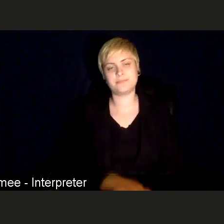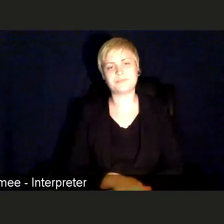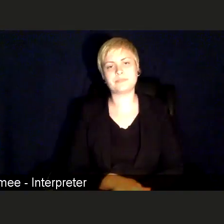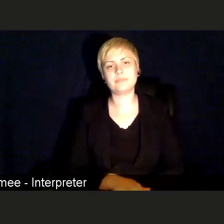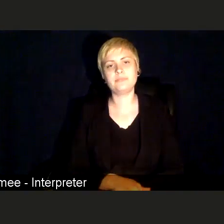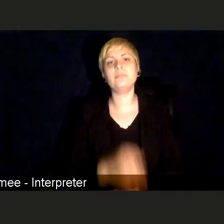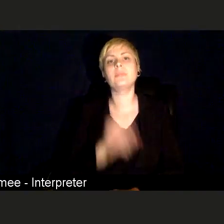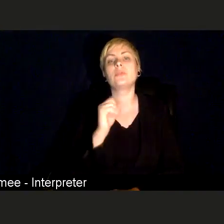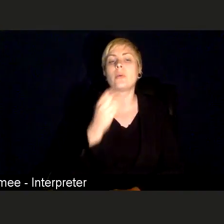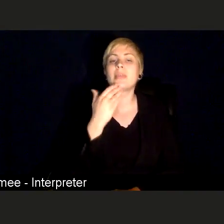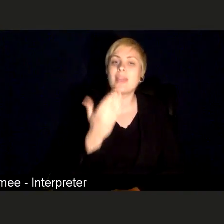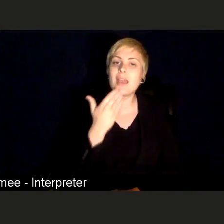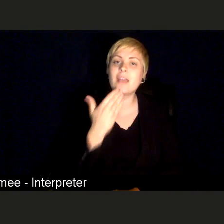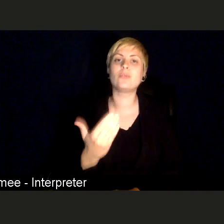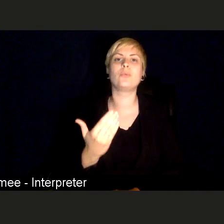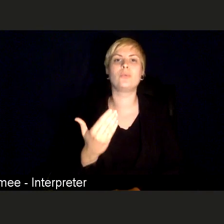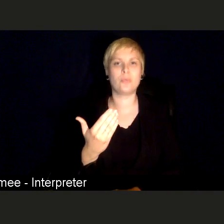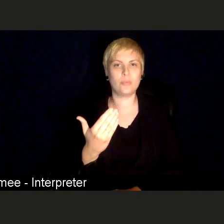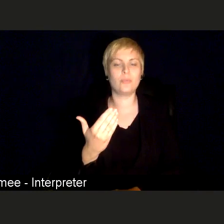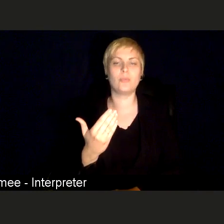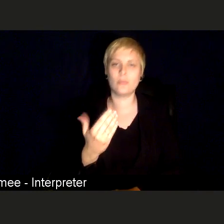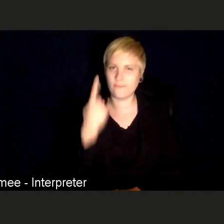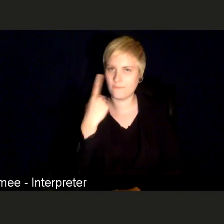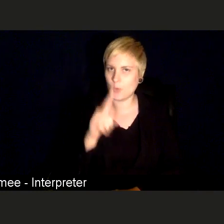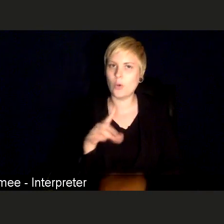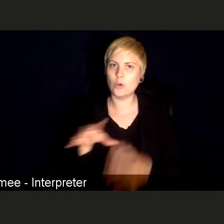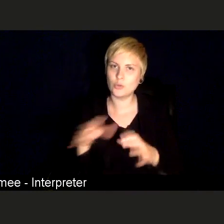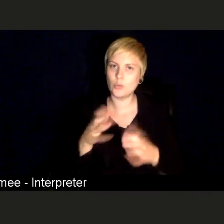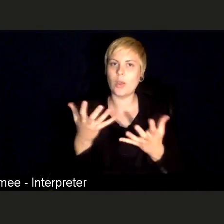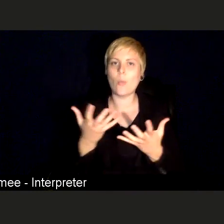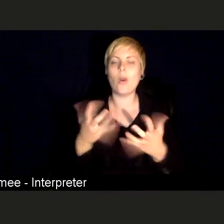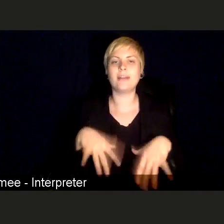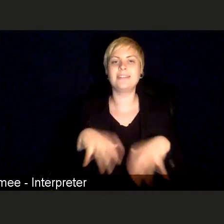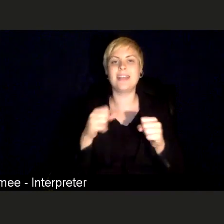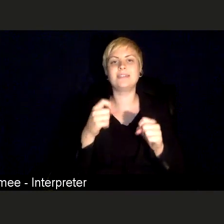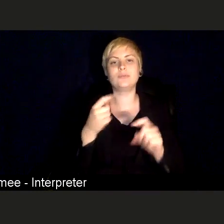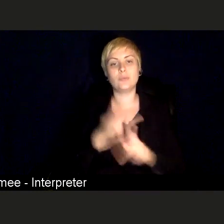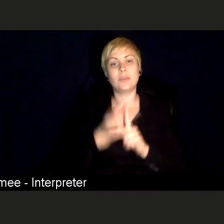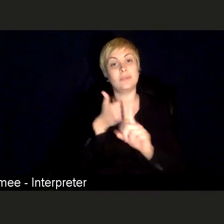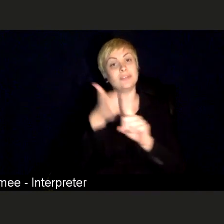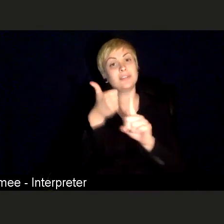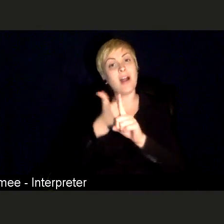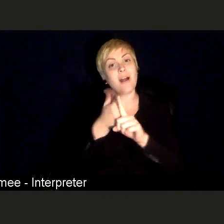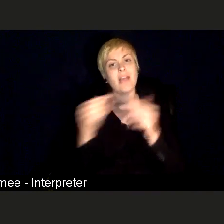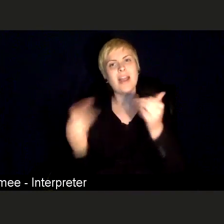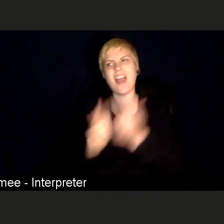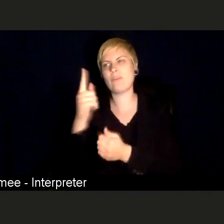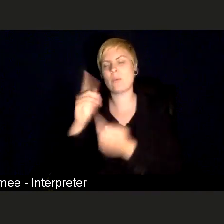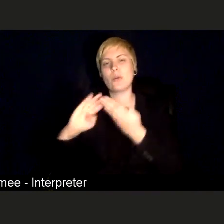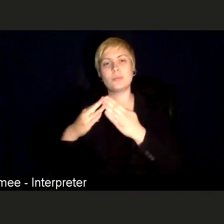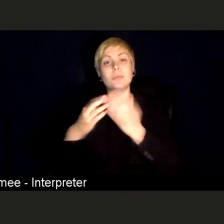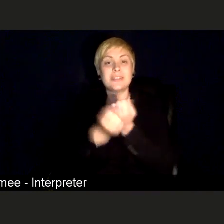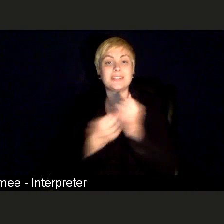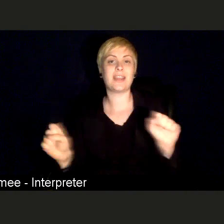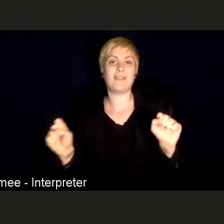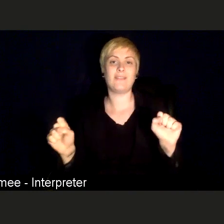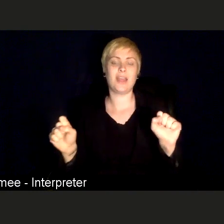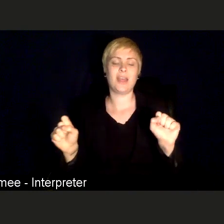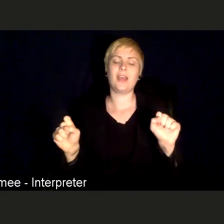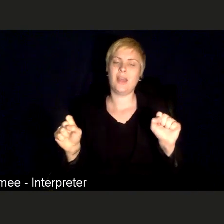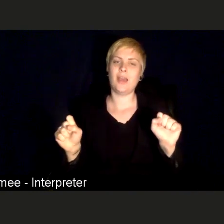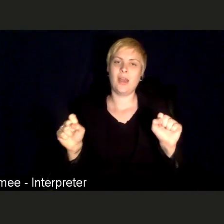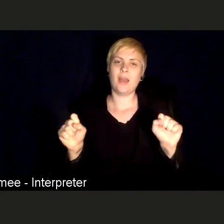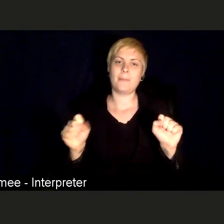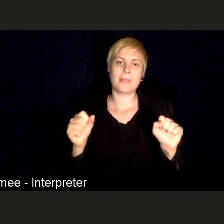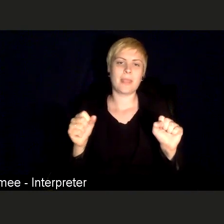so much in advance for doing what it takes to keep yourself and everyone in your community safe. It can be so hard not